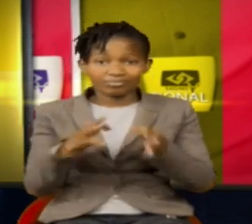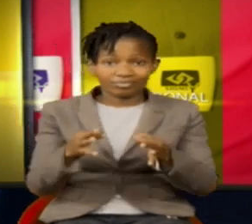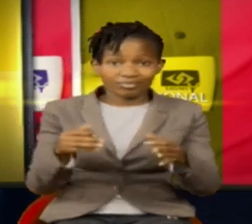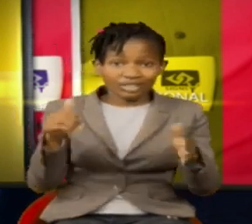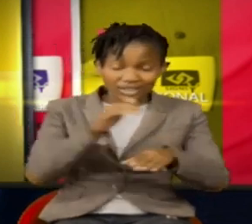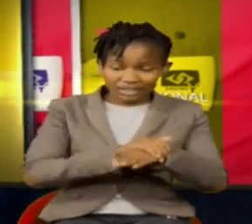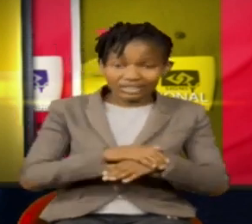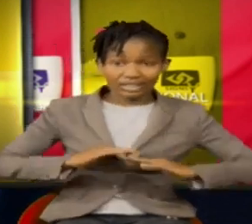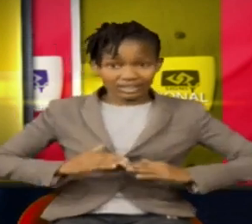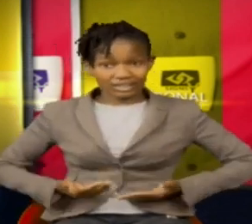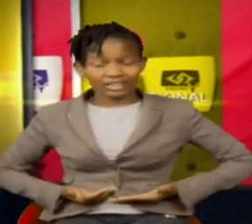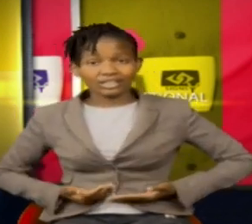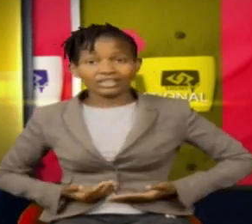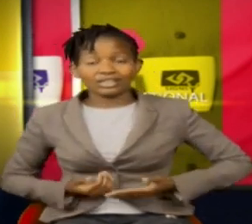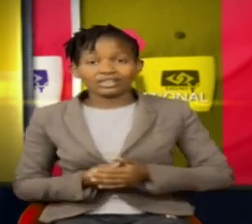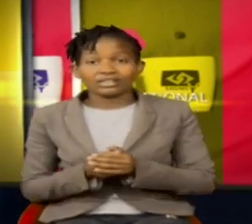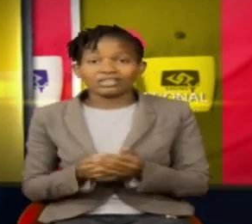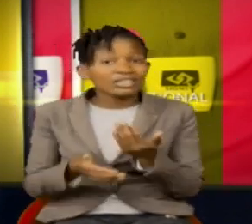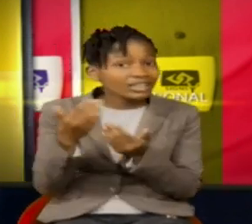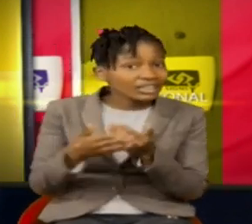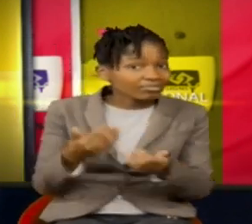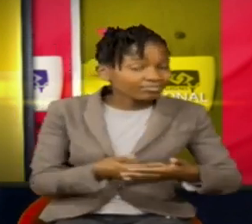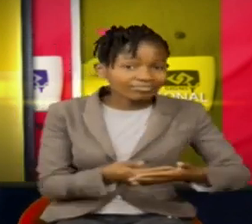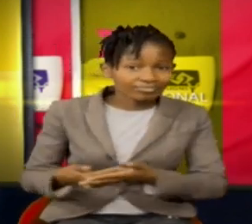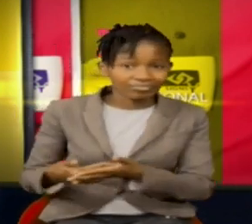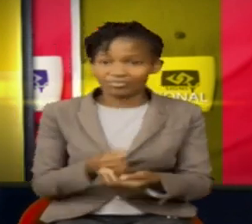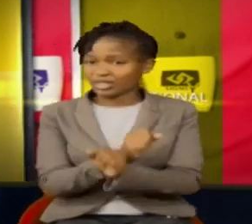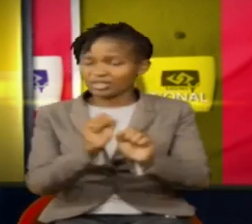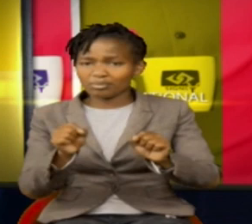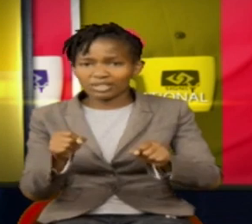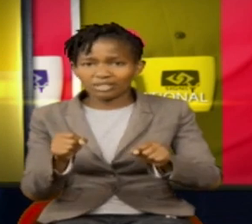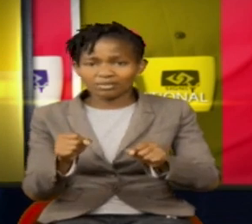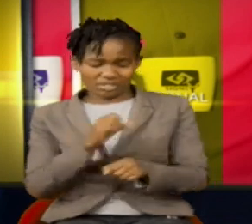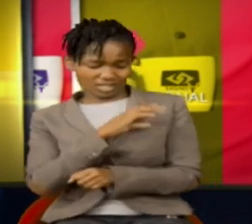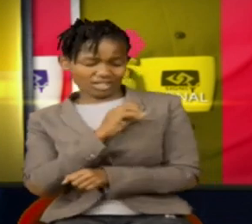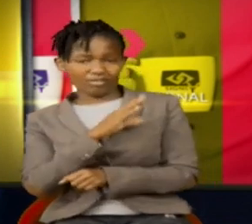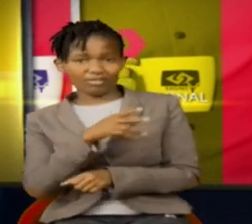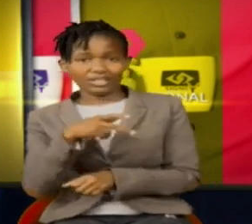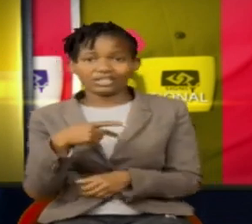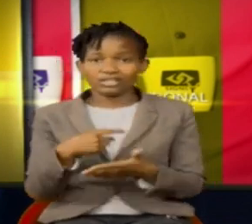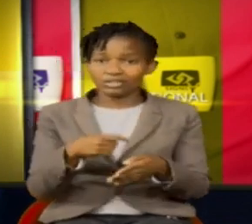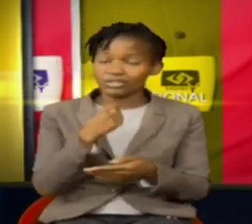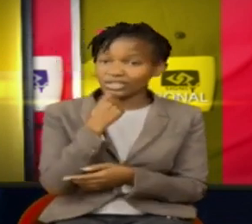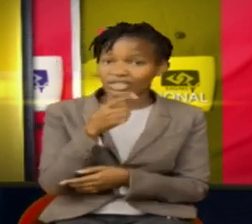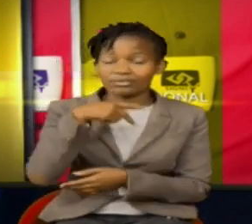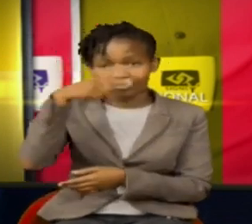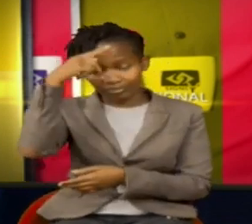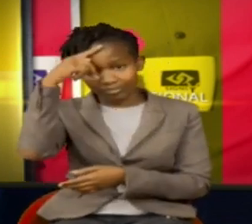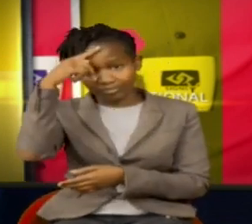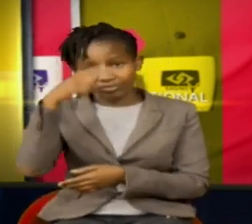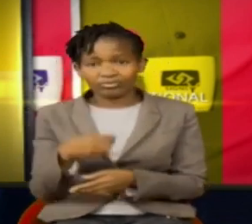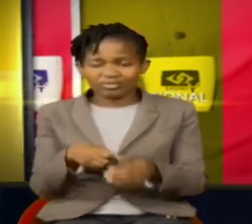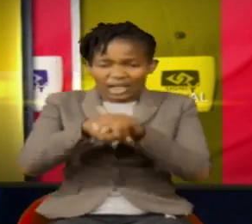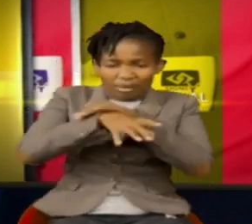pregnant, what happens? They can't take care of the baby. Yes. They're afraid to even tell their folks. So go towards abortion. Yeah. They can't afford